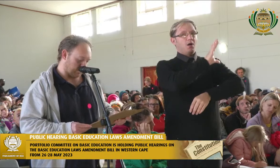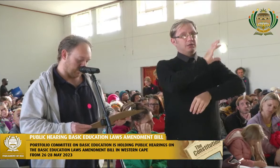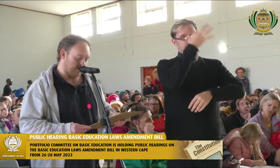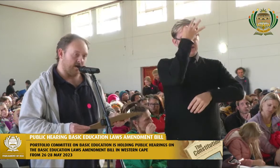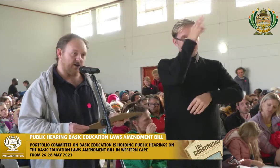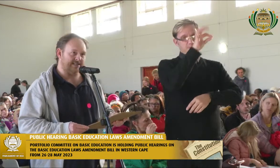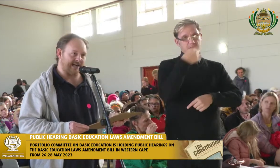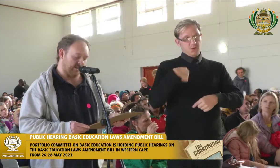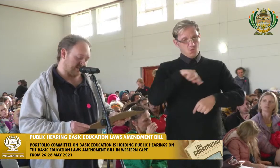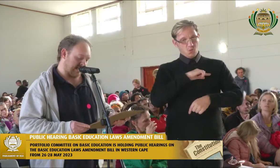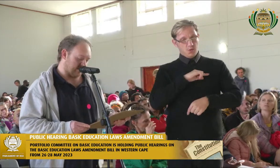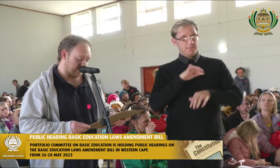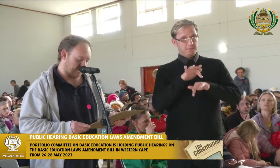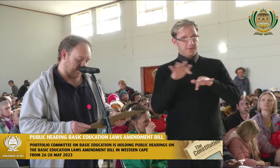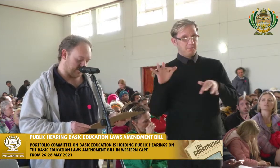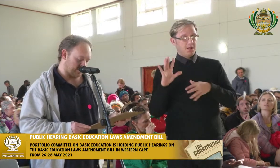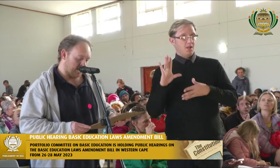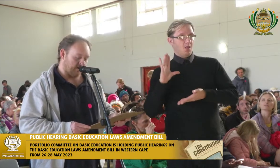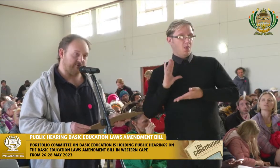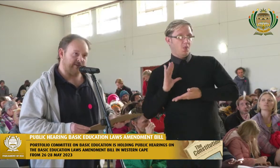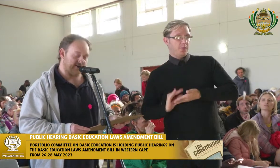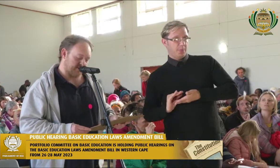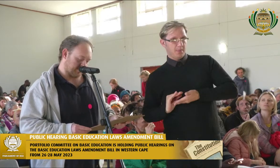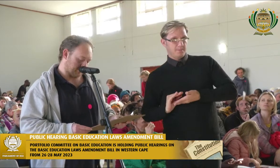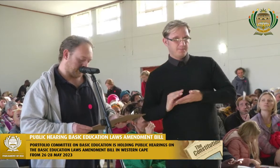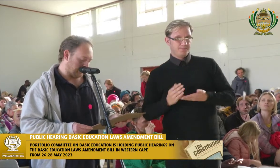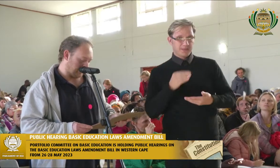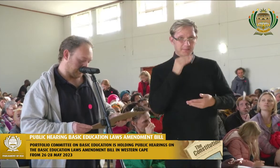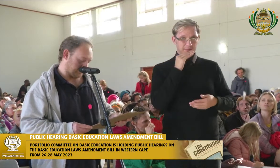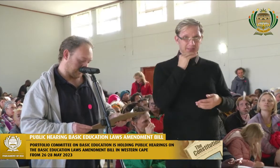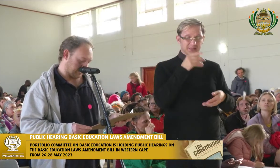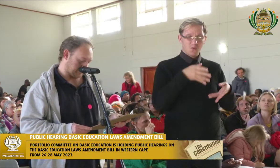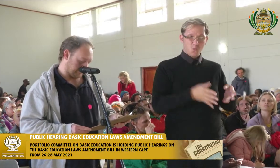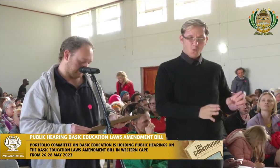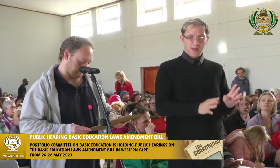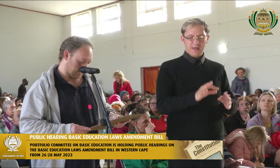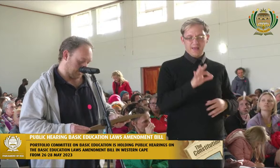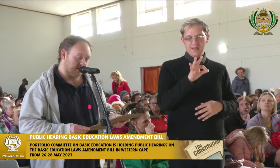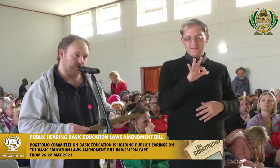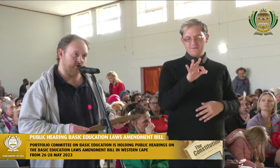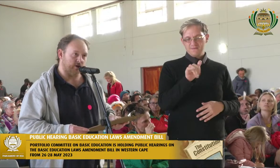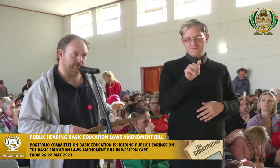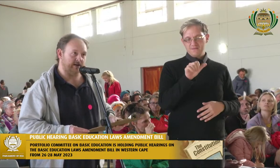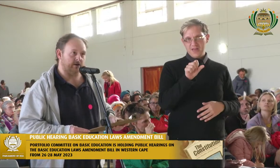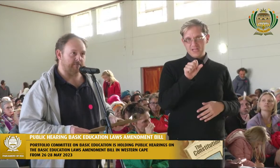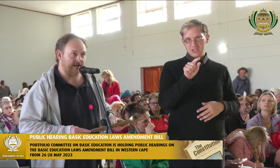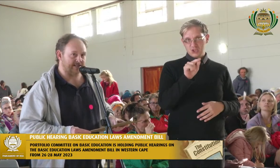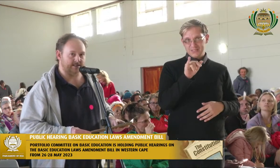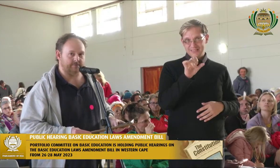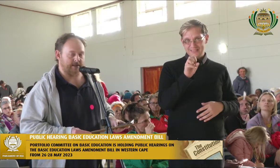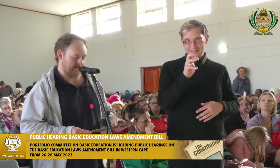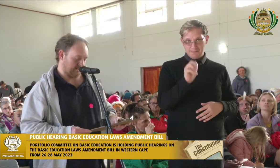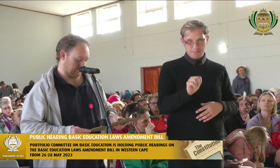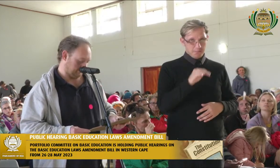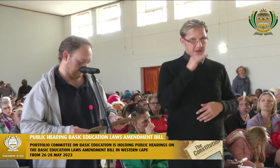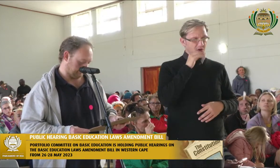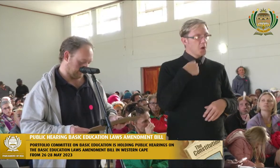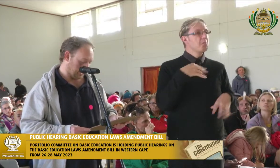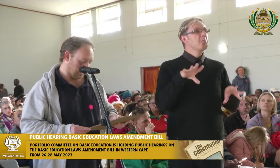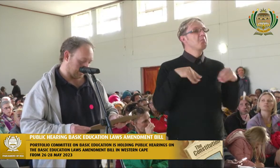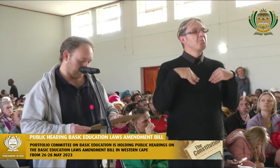of control are telltale signs of fascism creeping into our country. Do not be complacent about